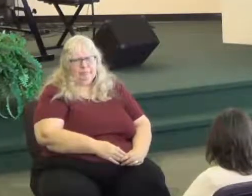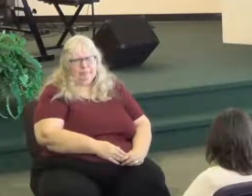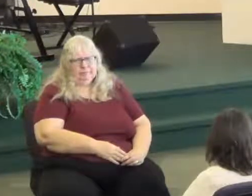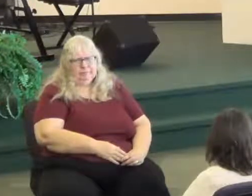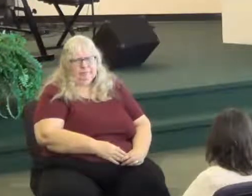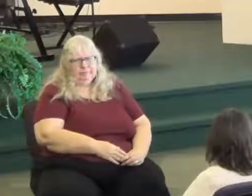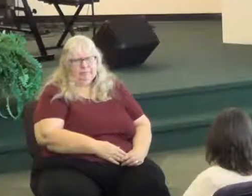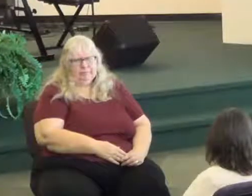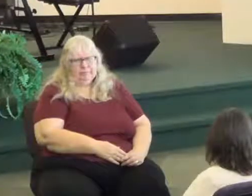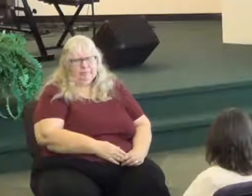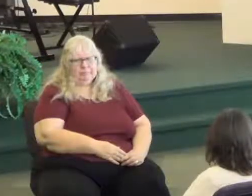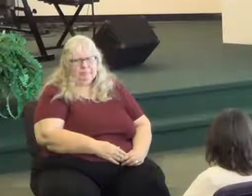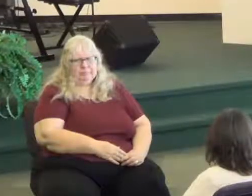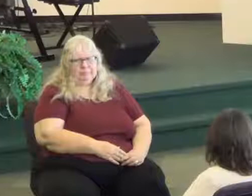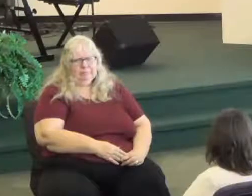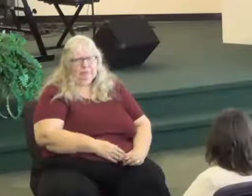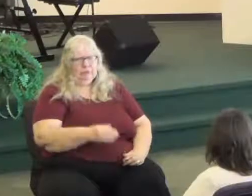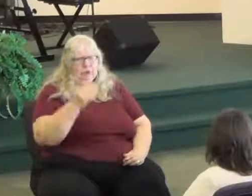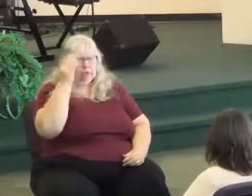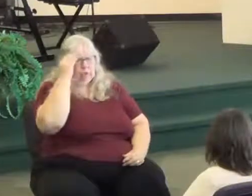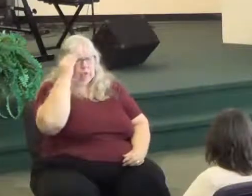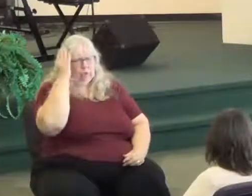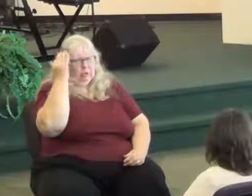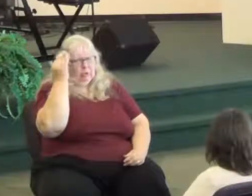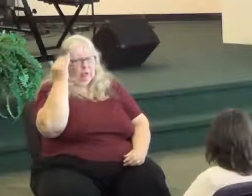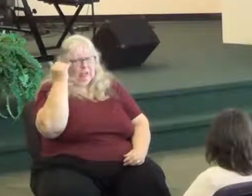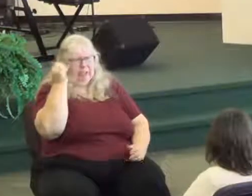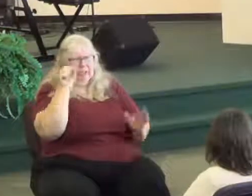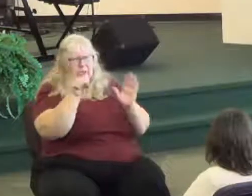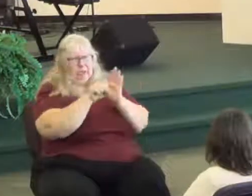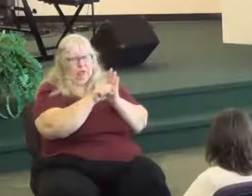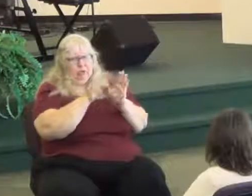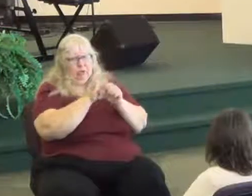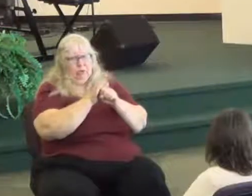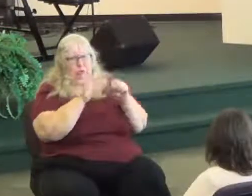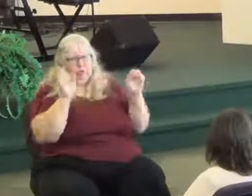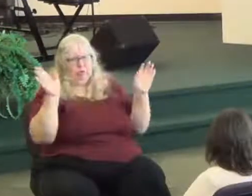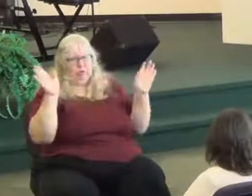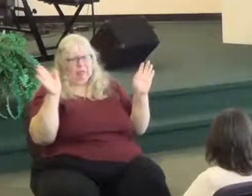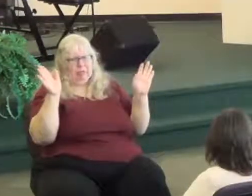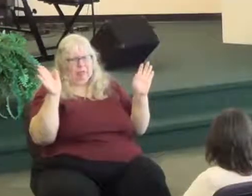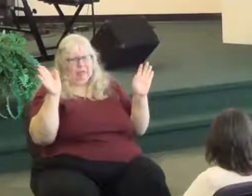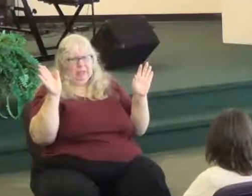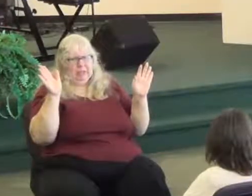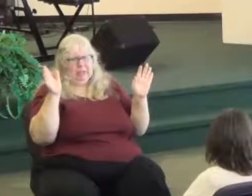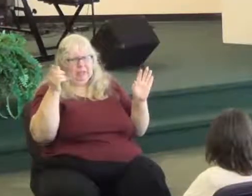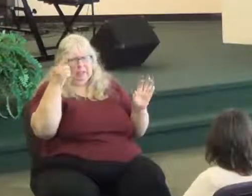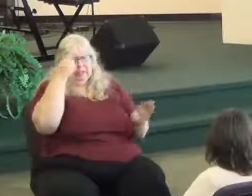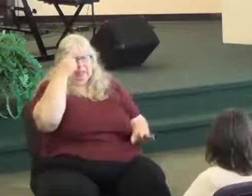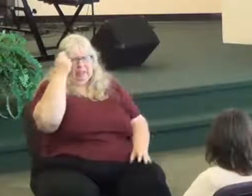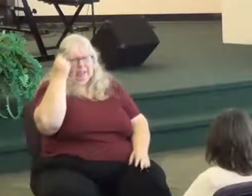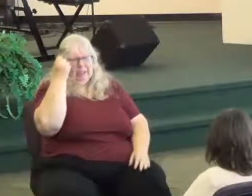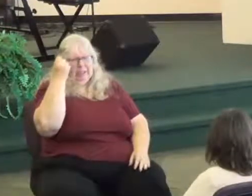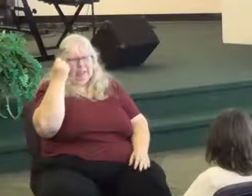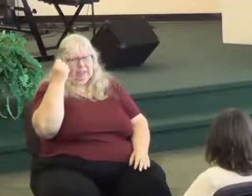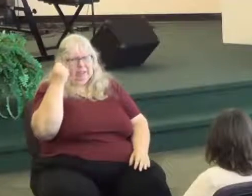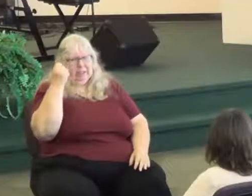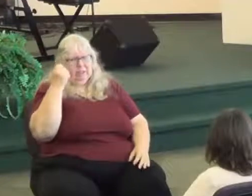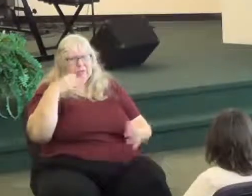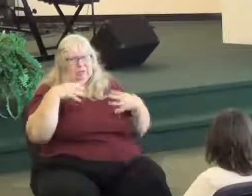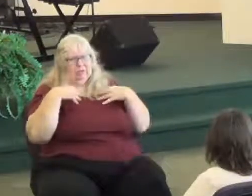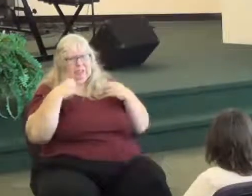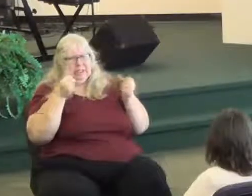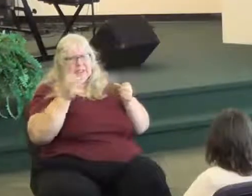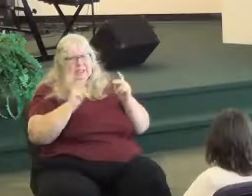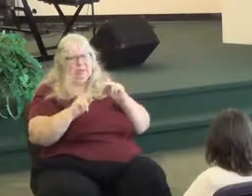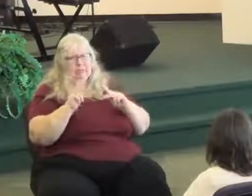You ever wonder why he got crucified? It's not because he went around healing people. It's because he went around healing people and doing miracles and saying he was God. He got